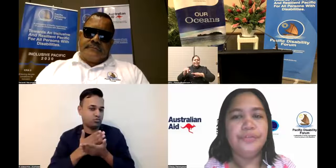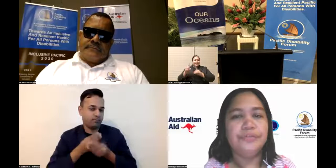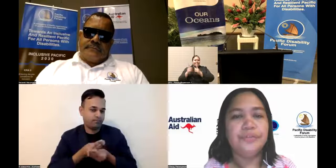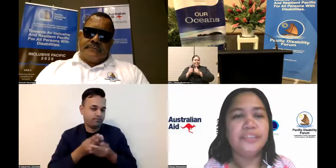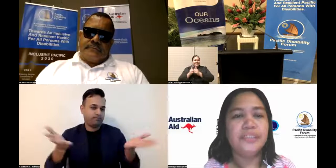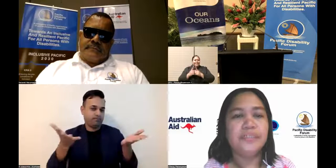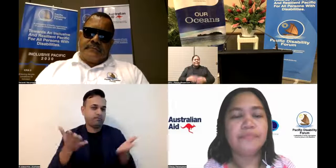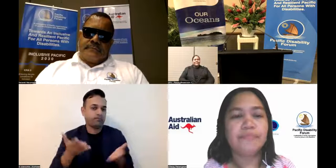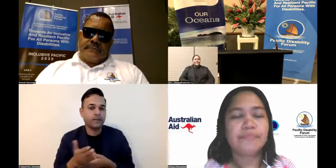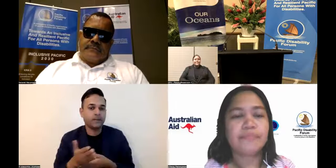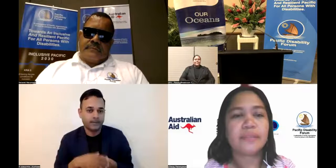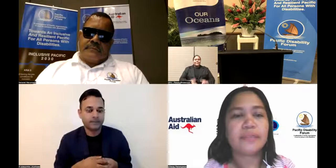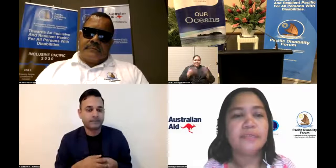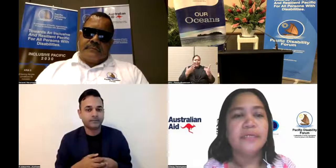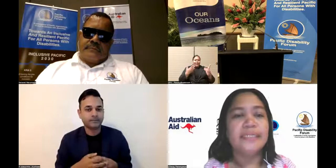Thank you, Seta.